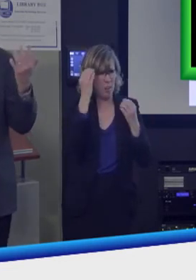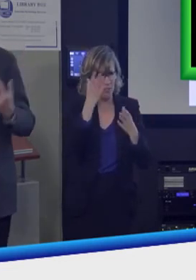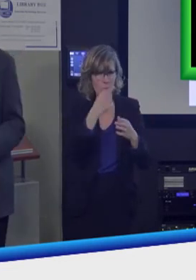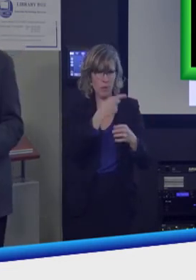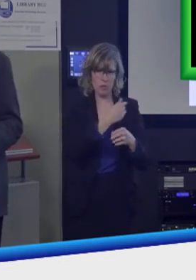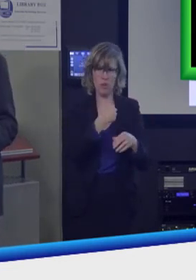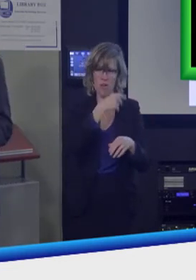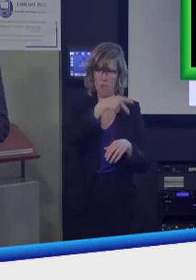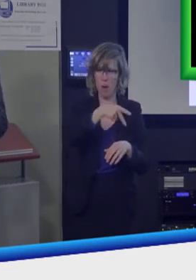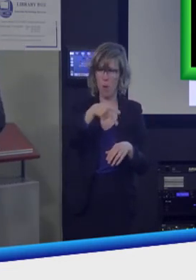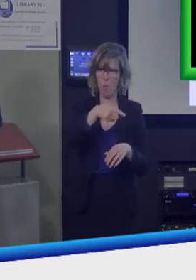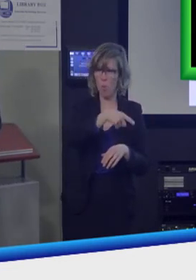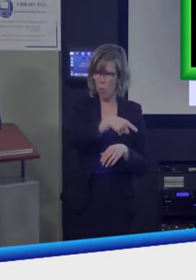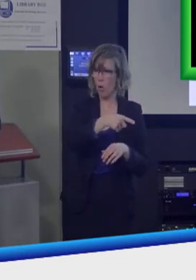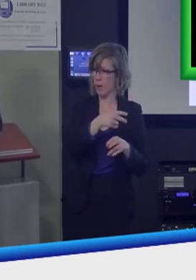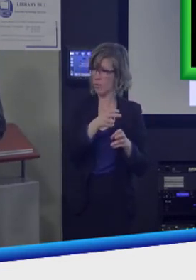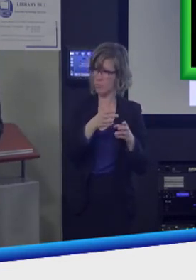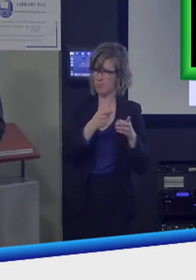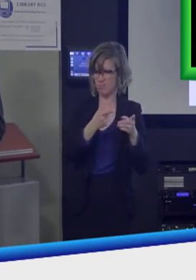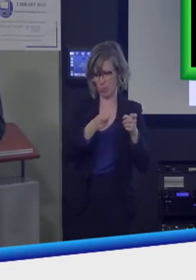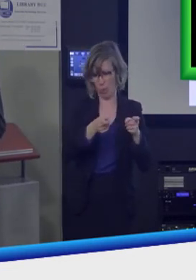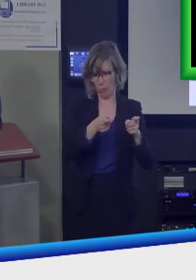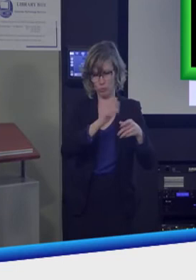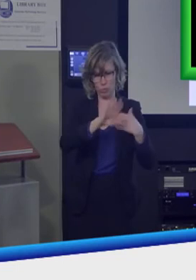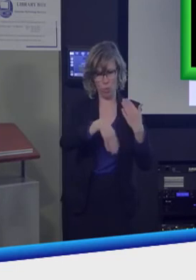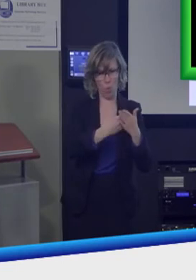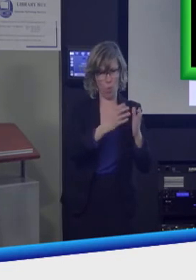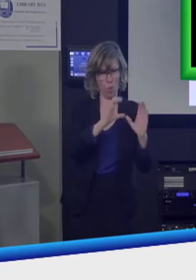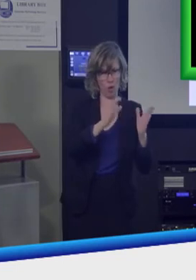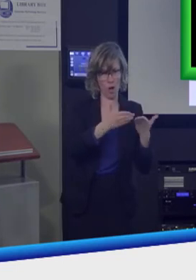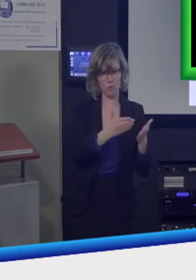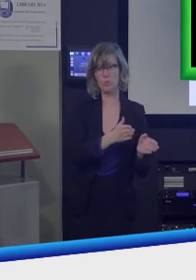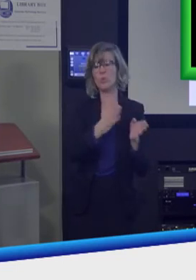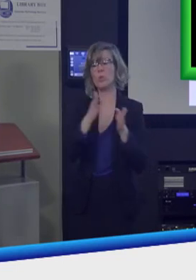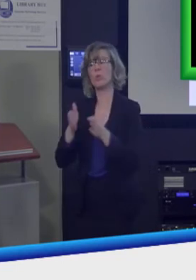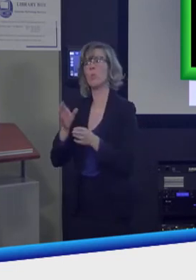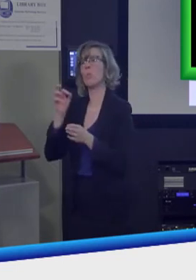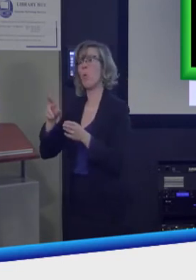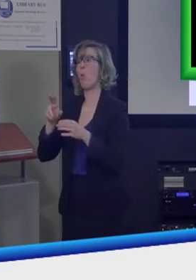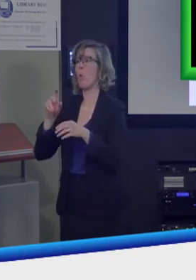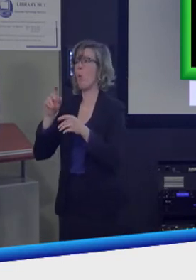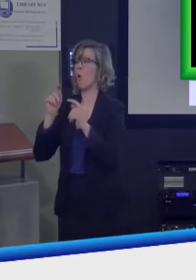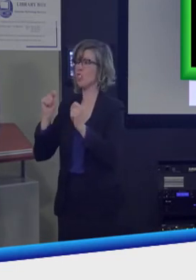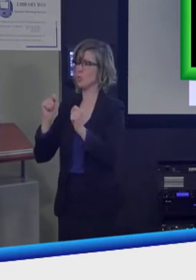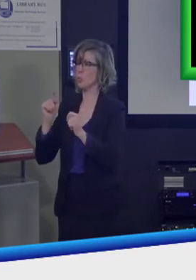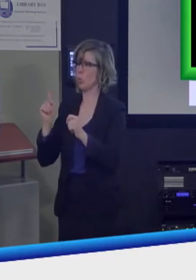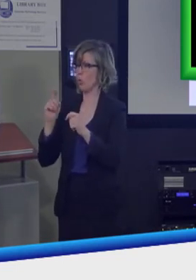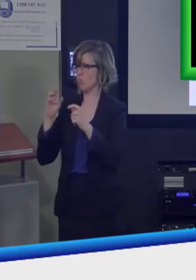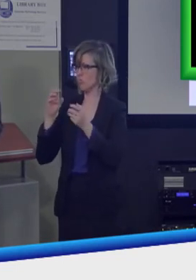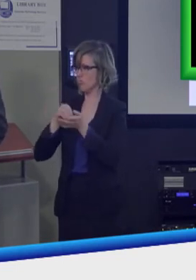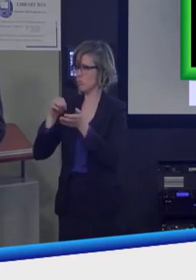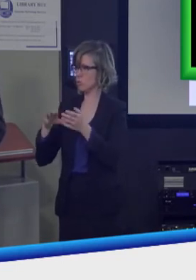PowerPoint, controlling the whole class, and the tutor itself, where the students sat at these individual